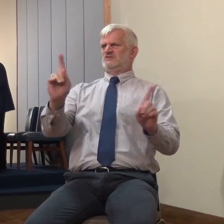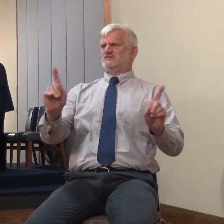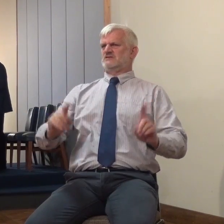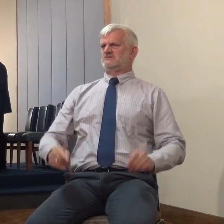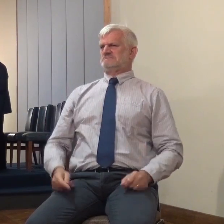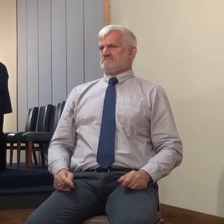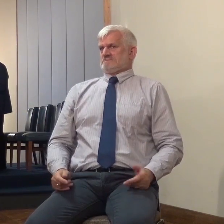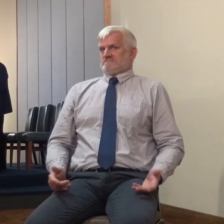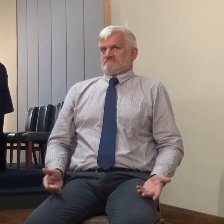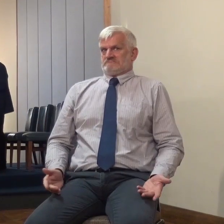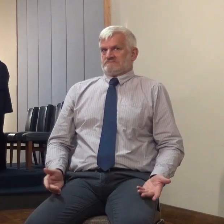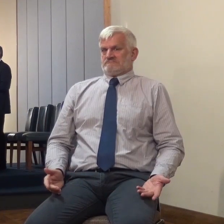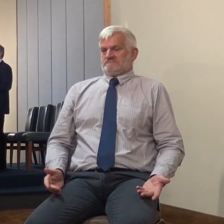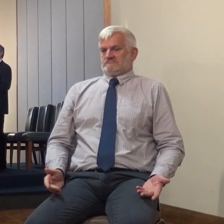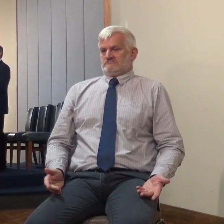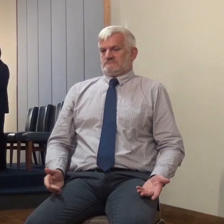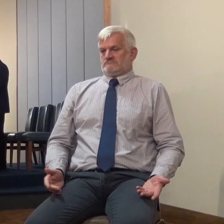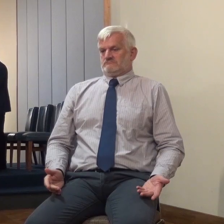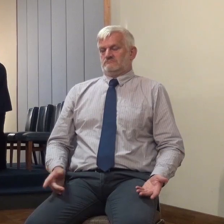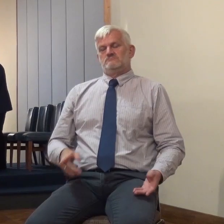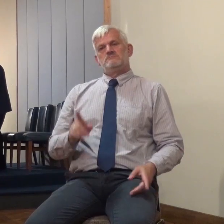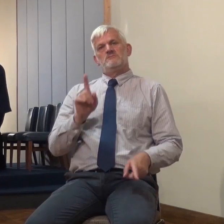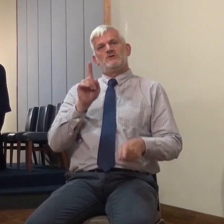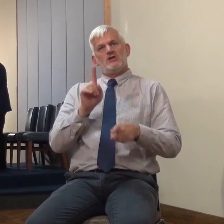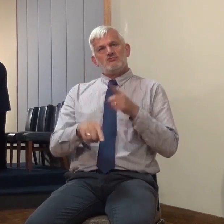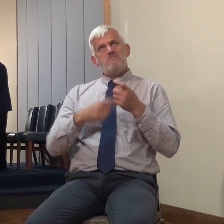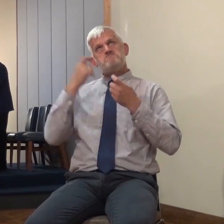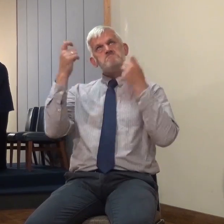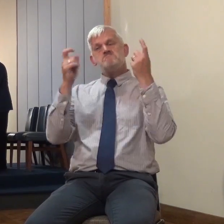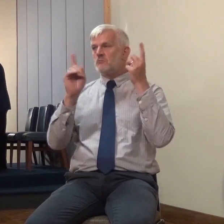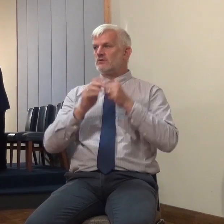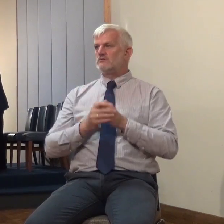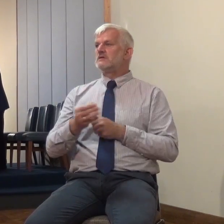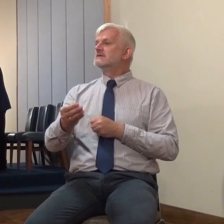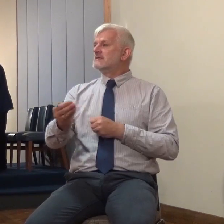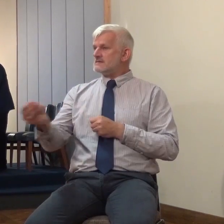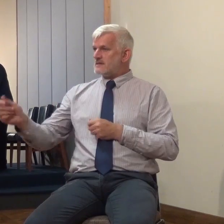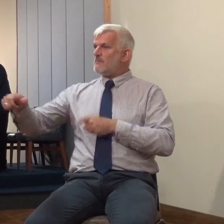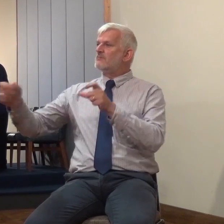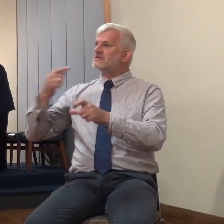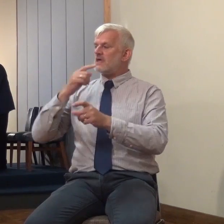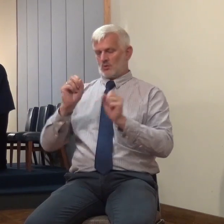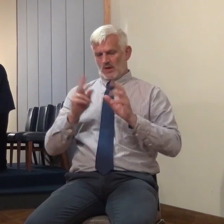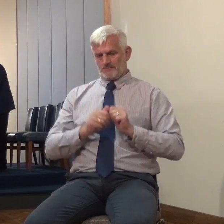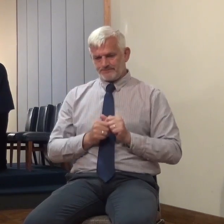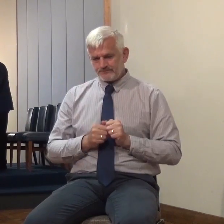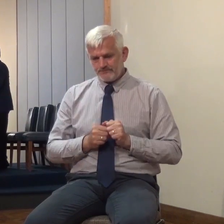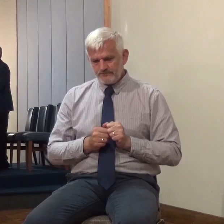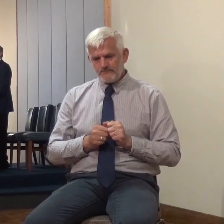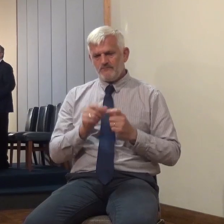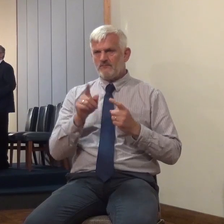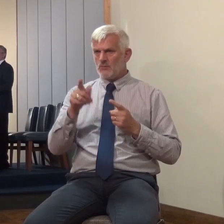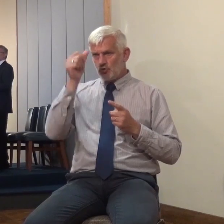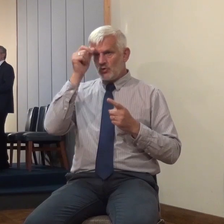might have been? Well, we can only once speculate, but many think that it runs like this. Paul,